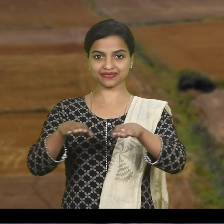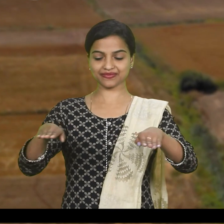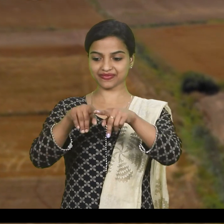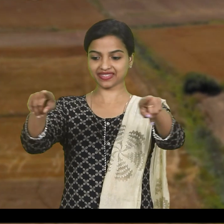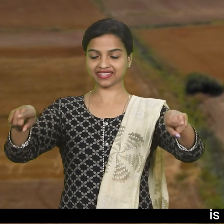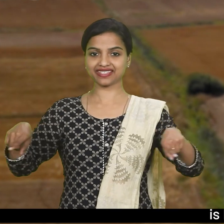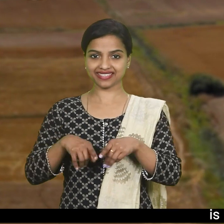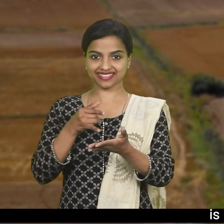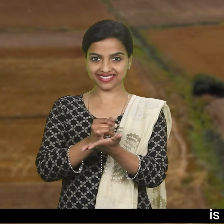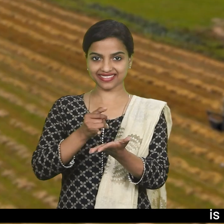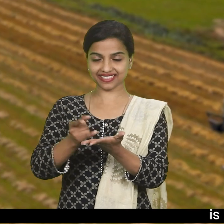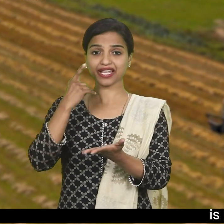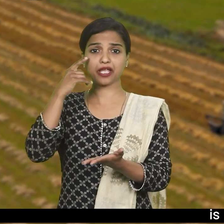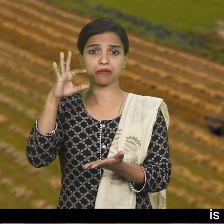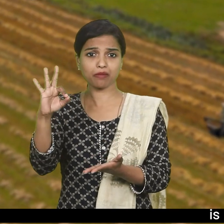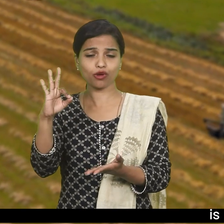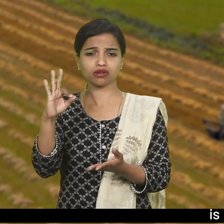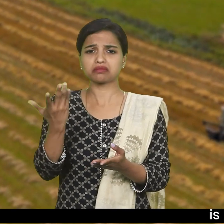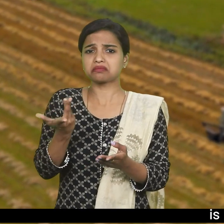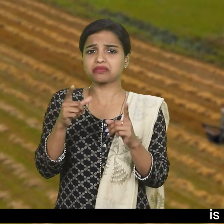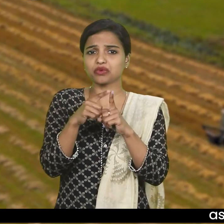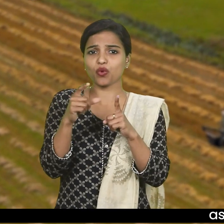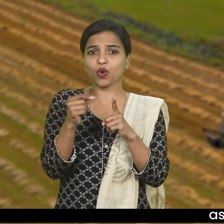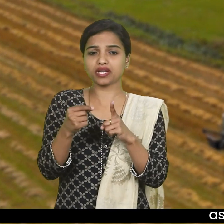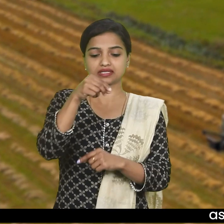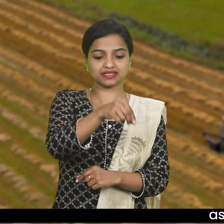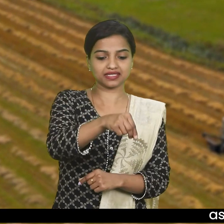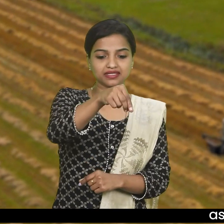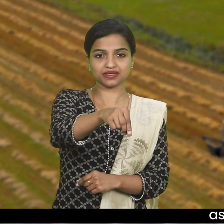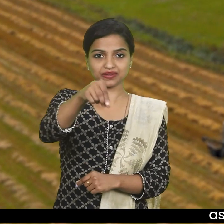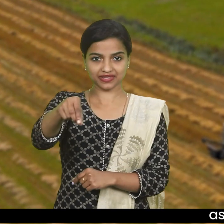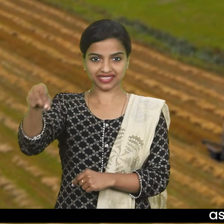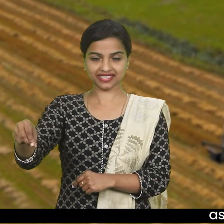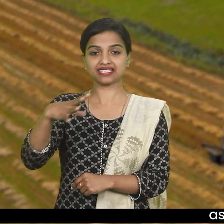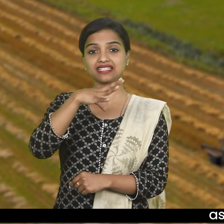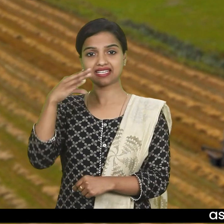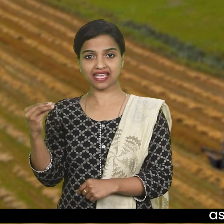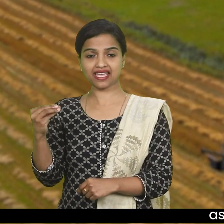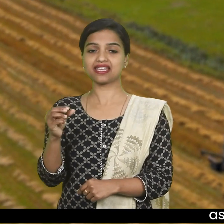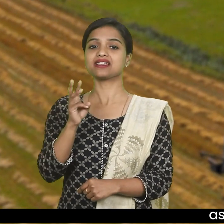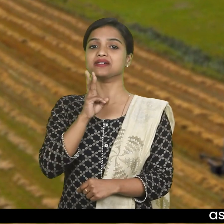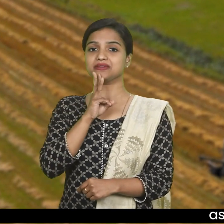Leveling the field is beneficial for sowing as well as for irrigation.